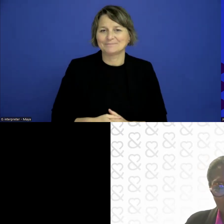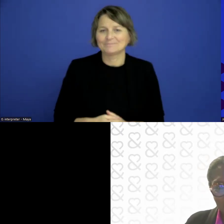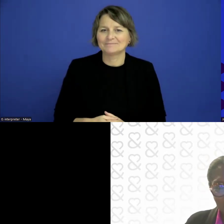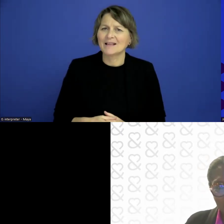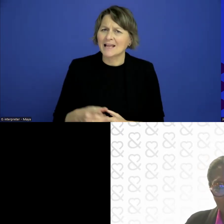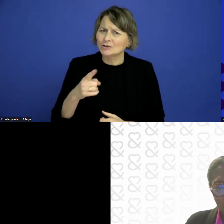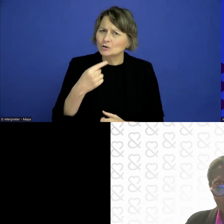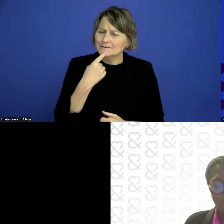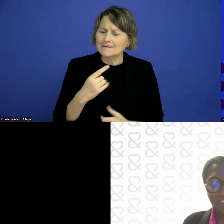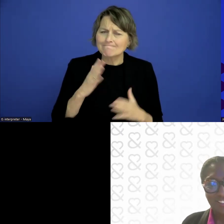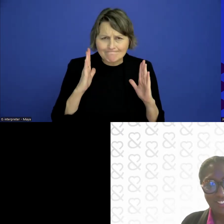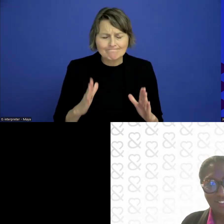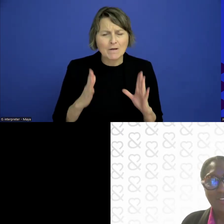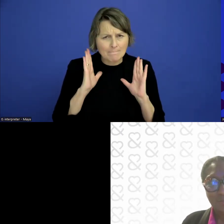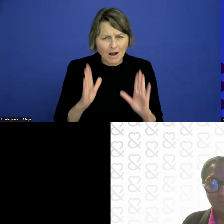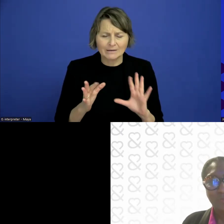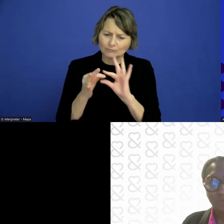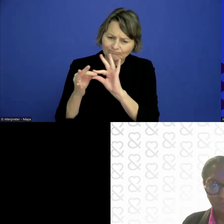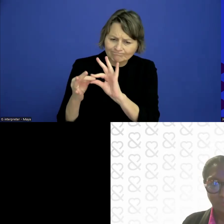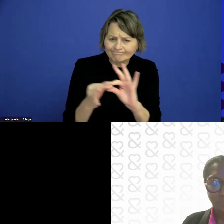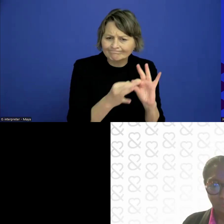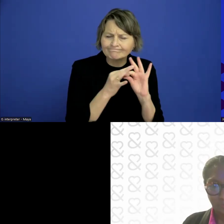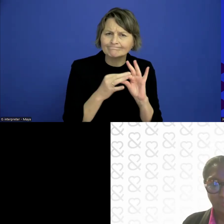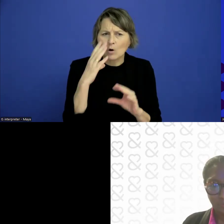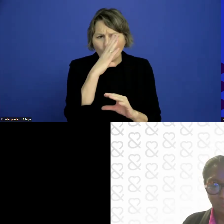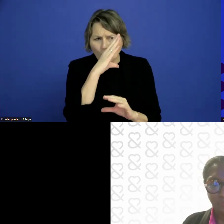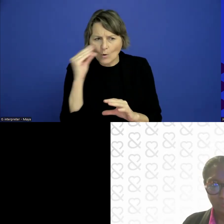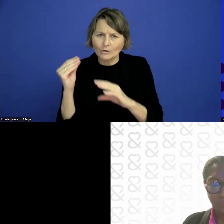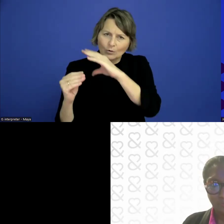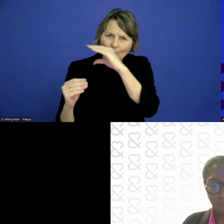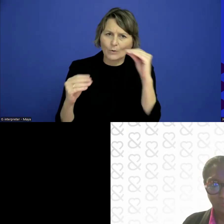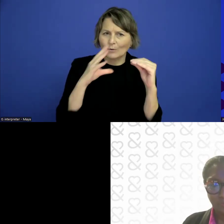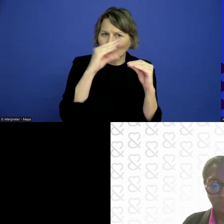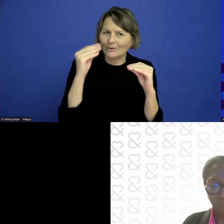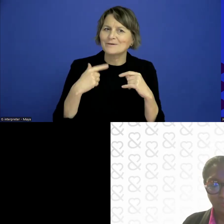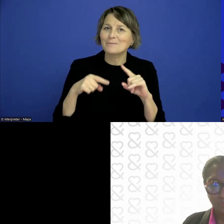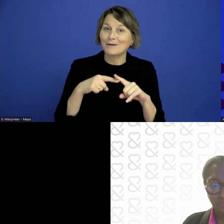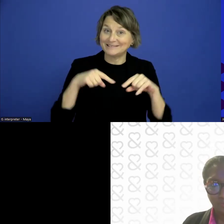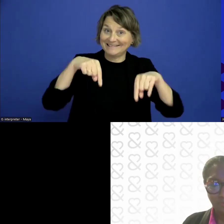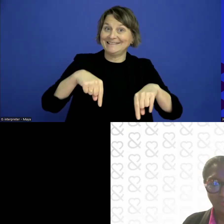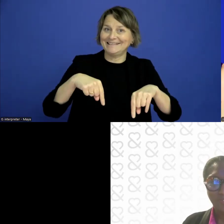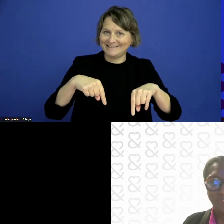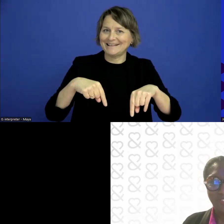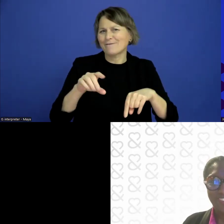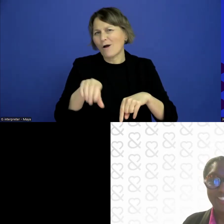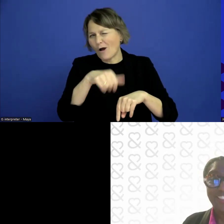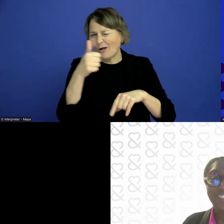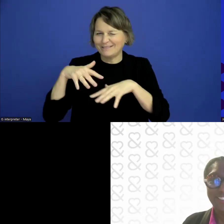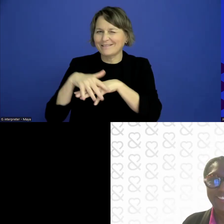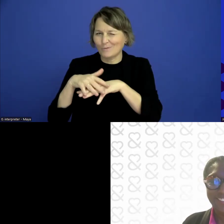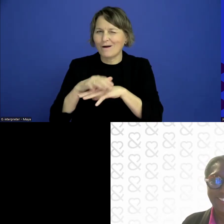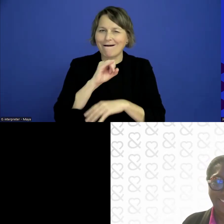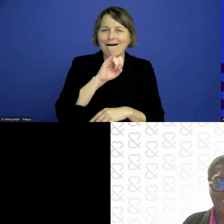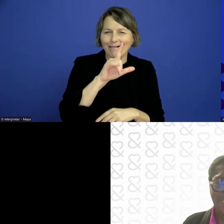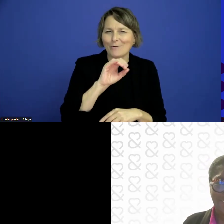need to collaborate, learn from each other, and thanks for also promoting some other networks that we have in the global business. In the ILO